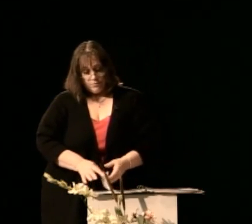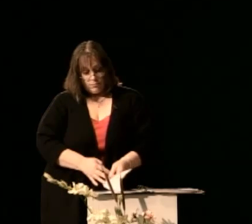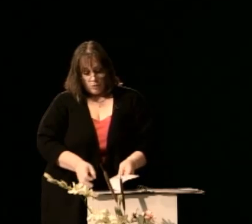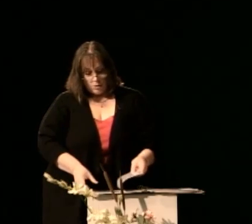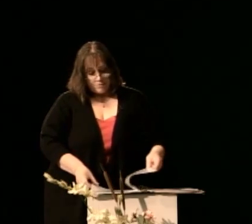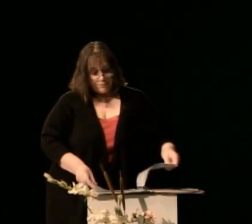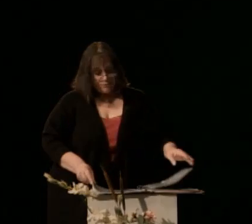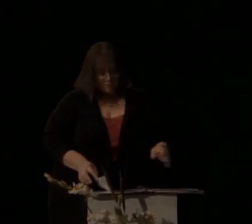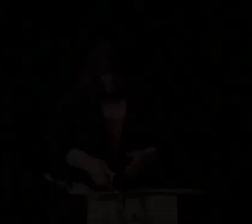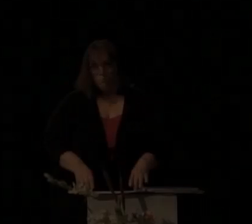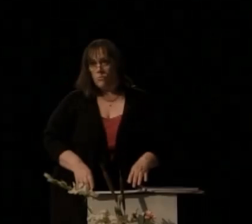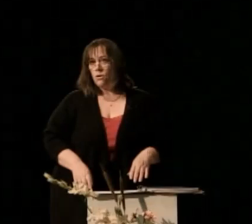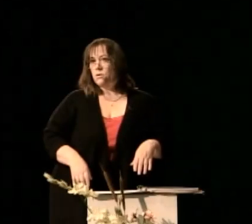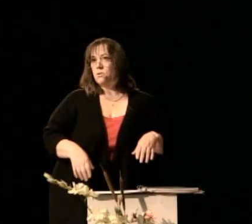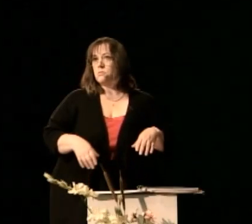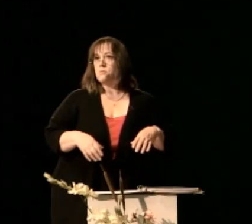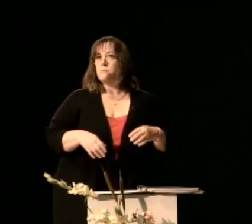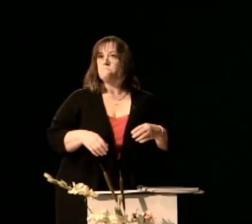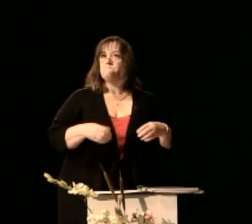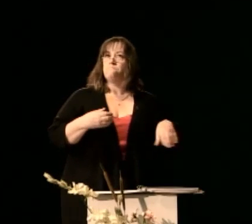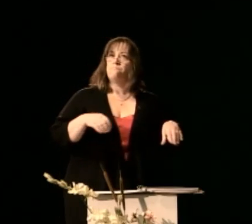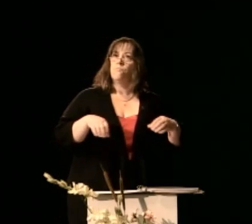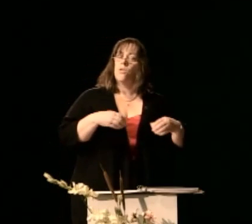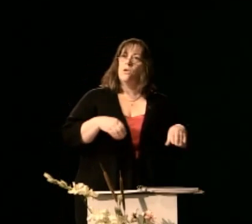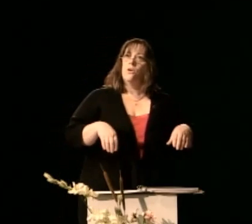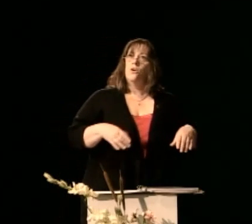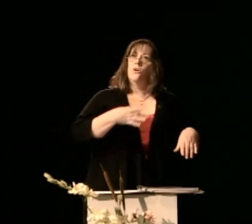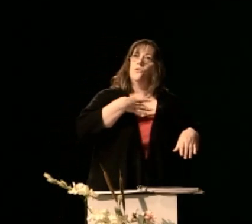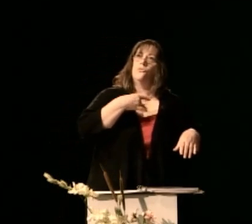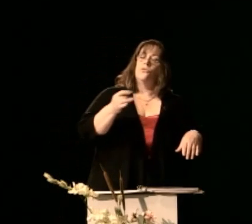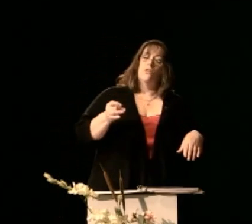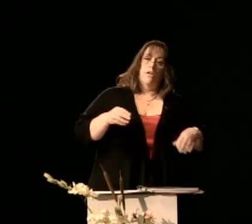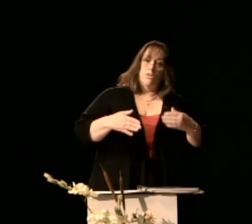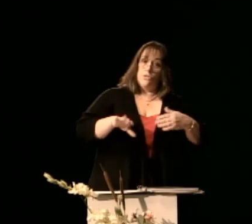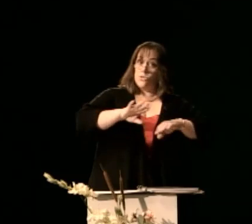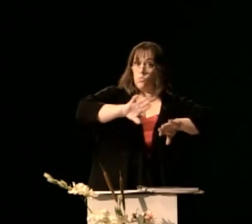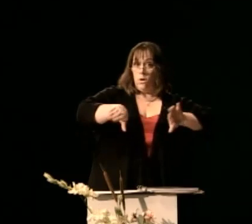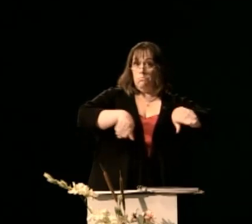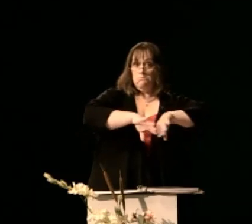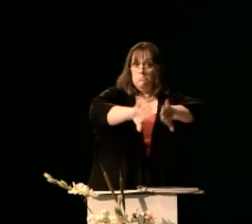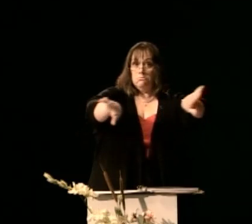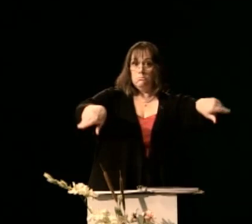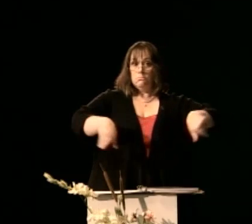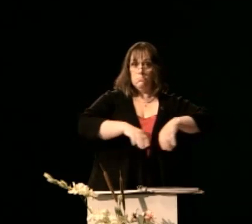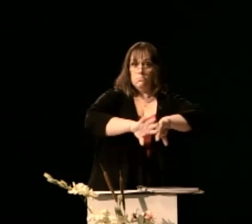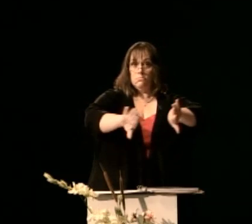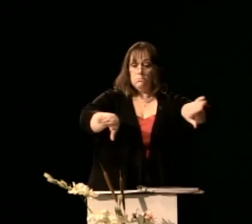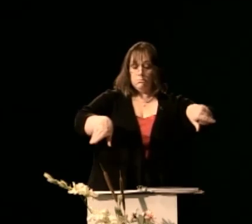Good. Do you like to swim?